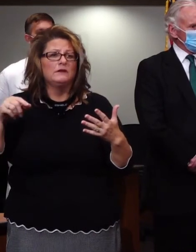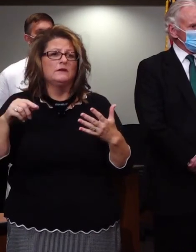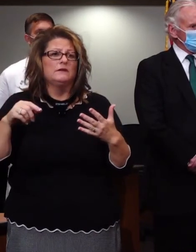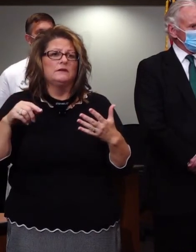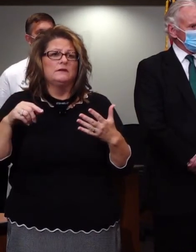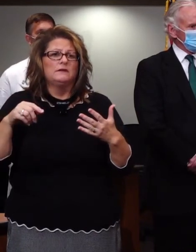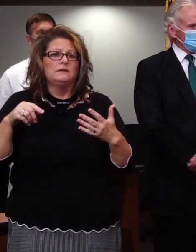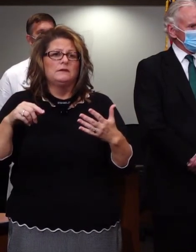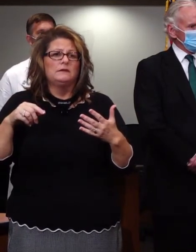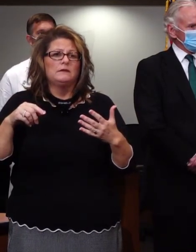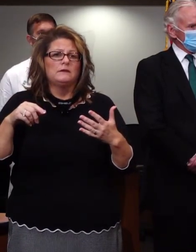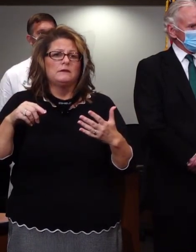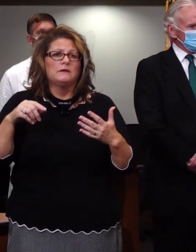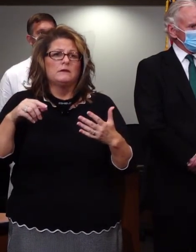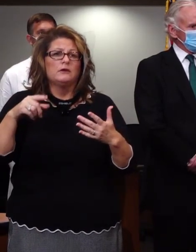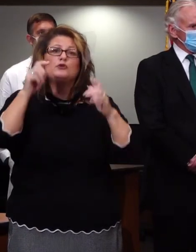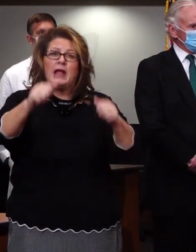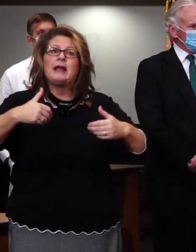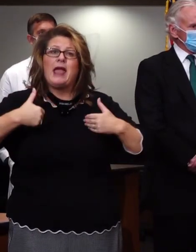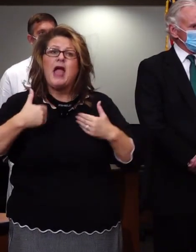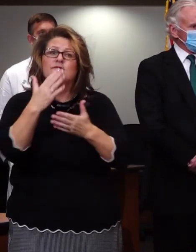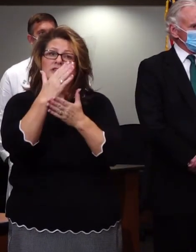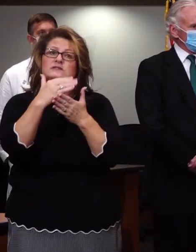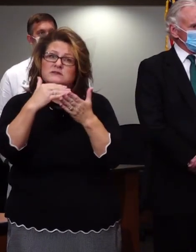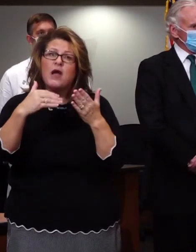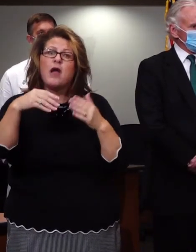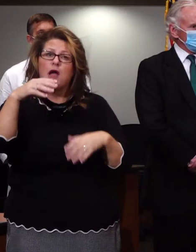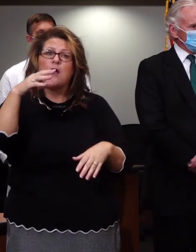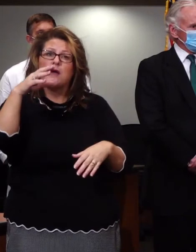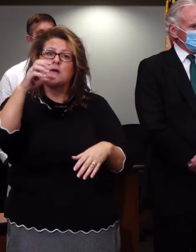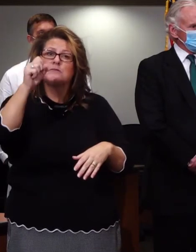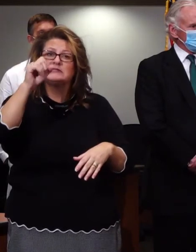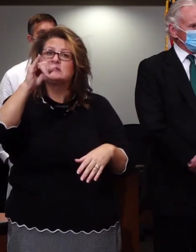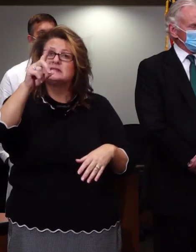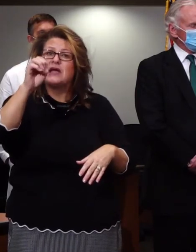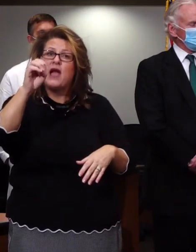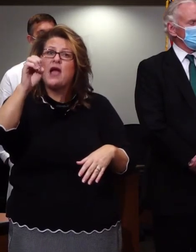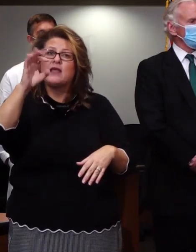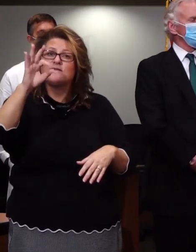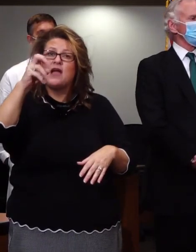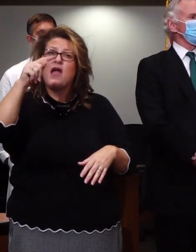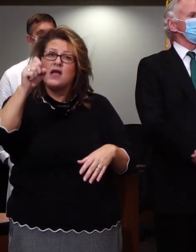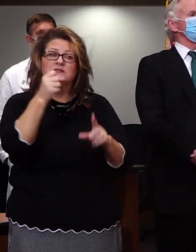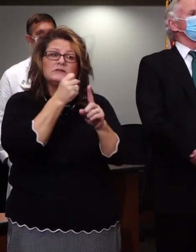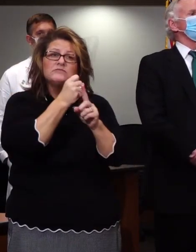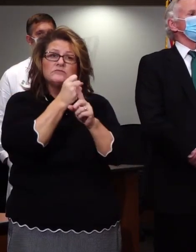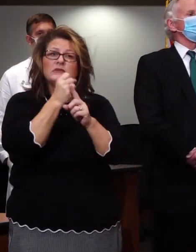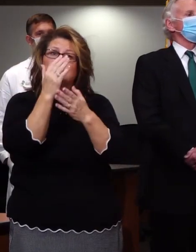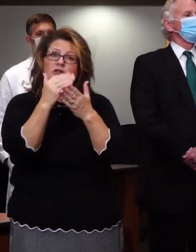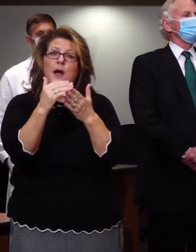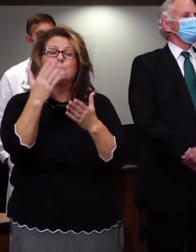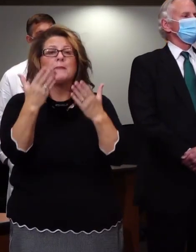with all vaccines and with all drugs, there can be some symptoms associated with taking them. So when people get the vaccine, they may